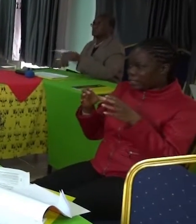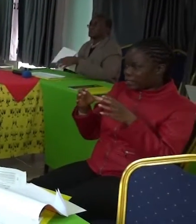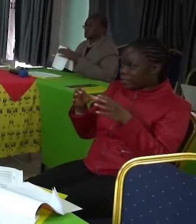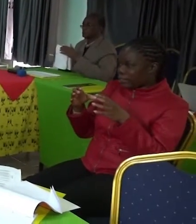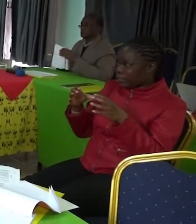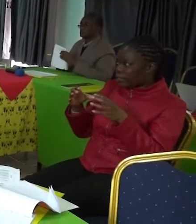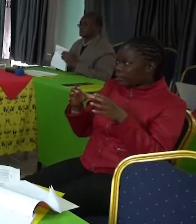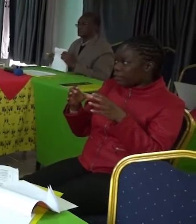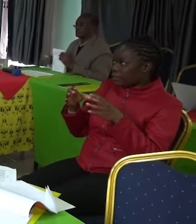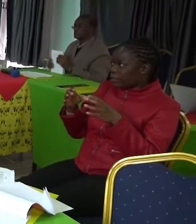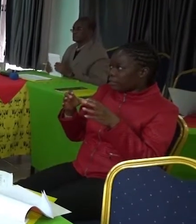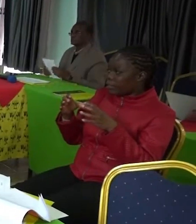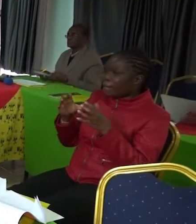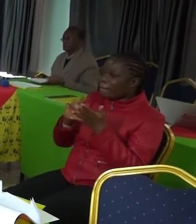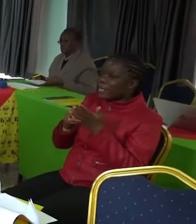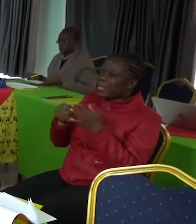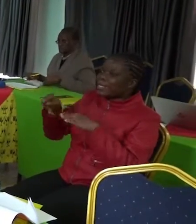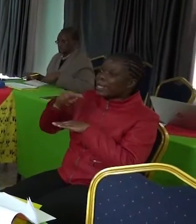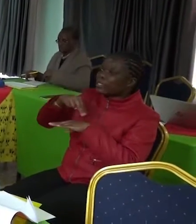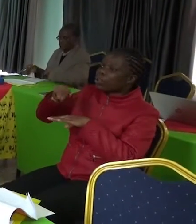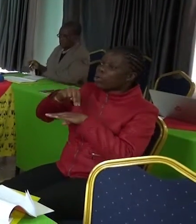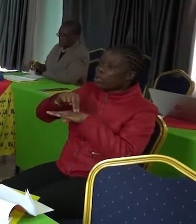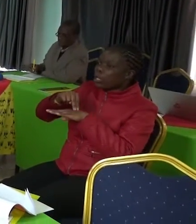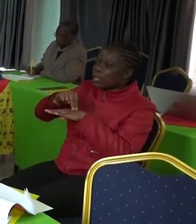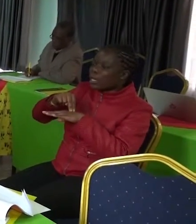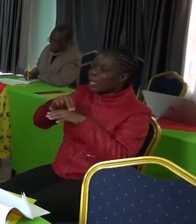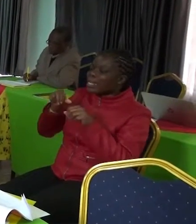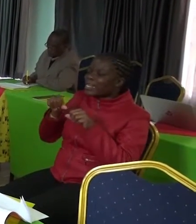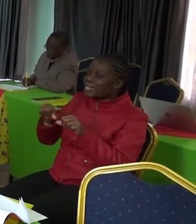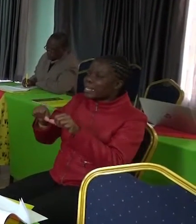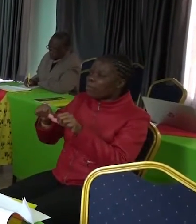It is a national sustainable community.